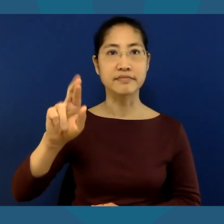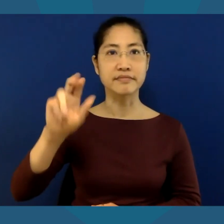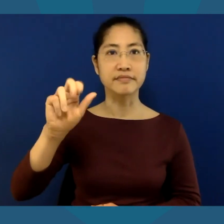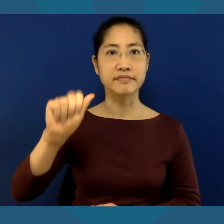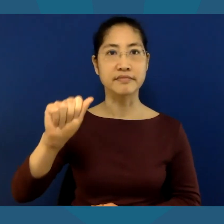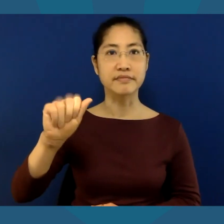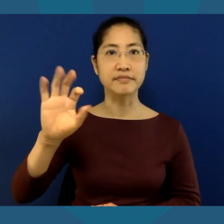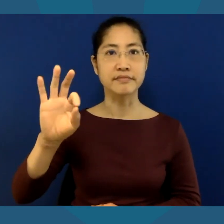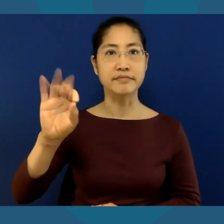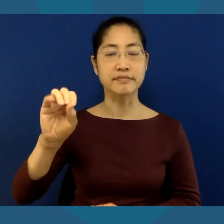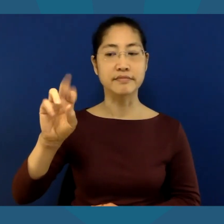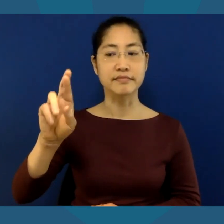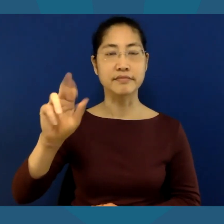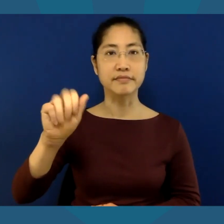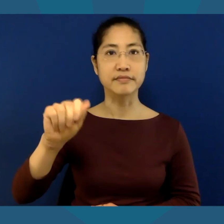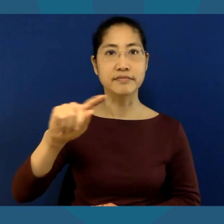para for